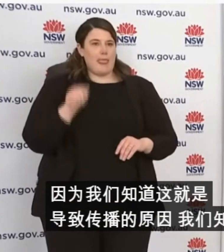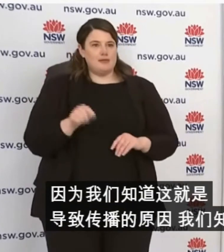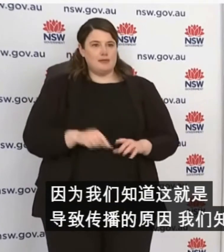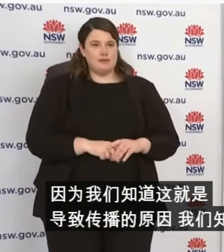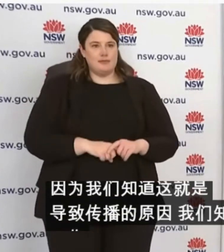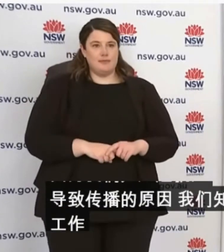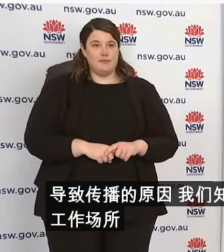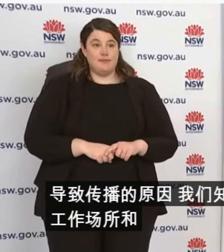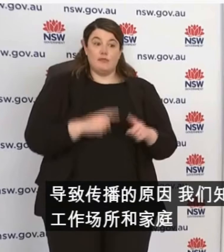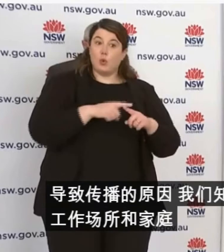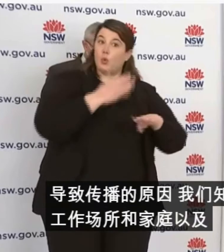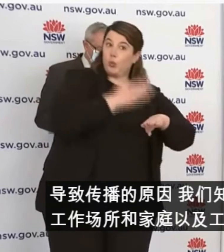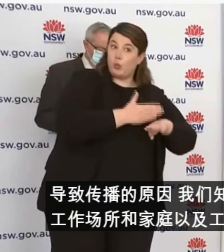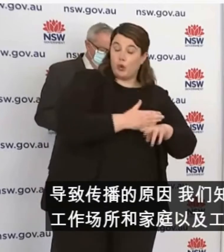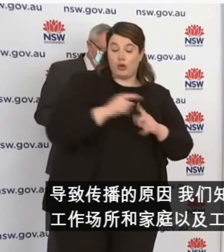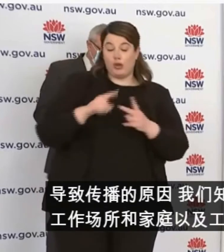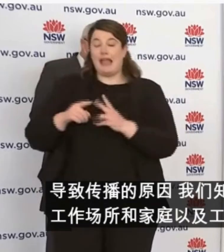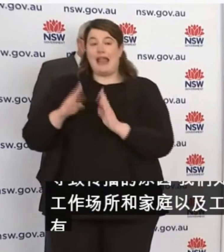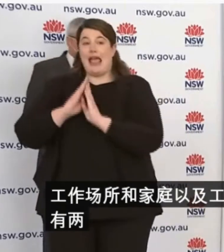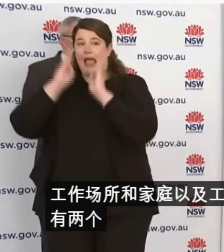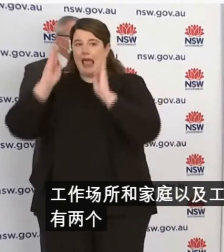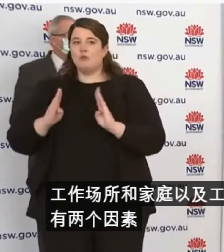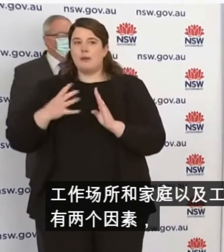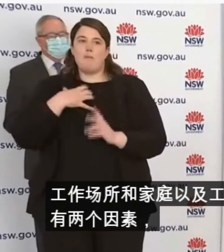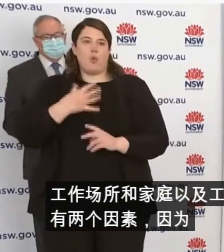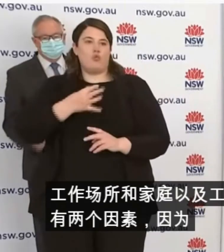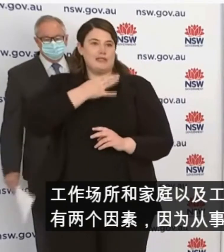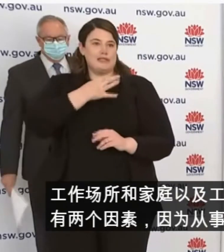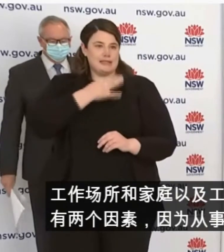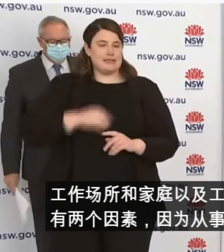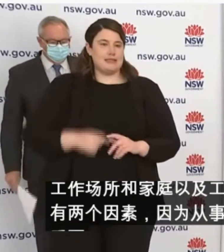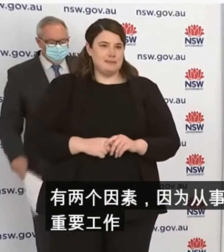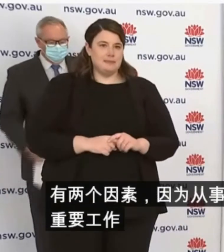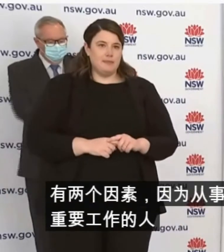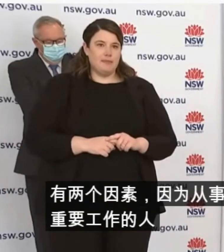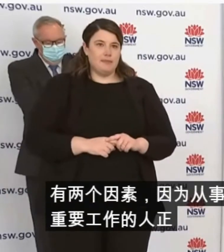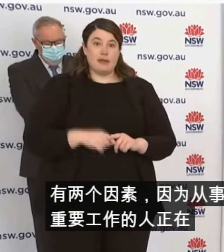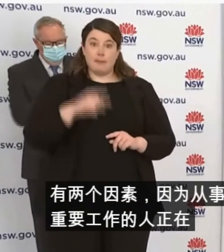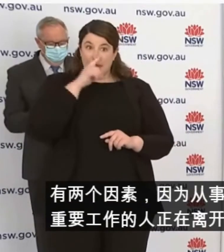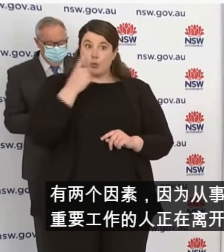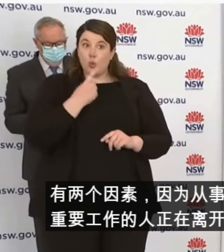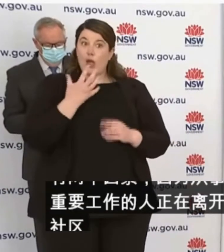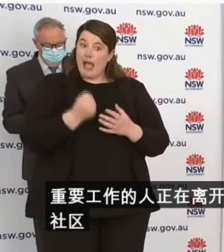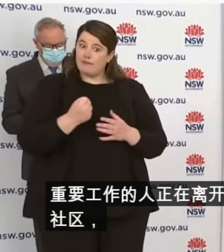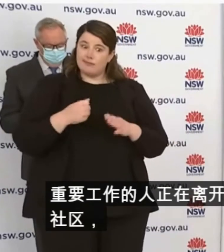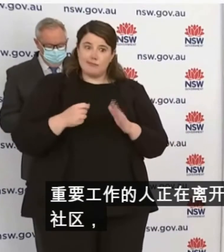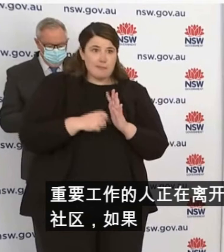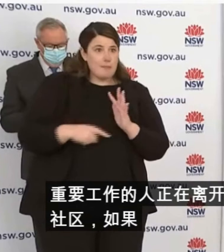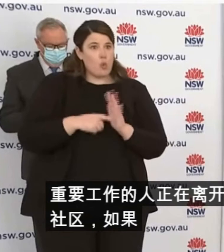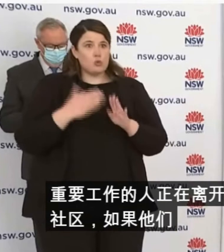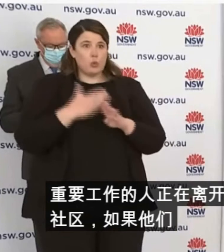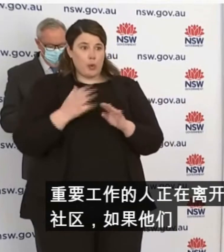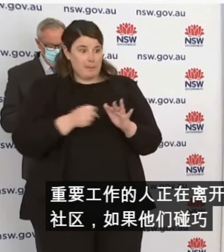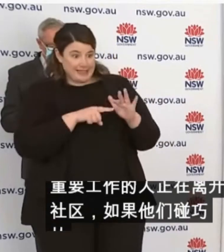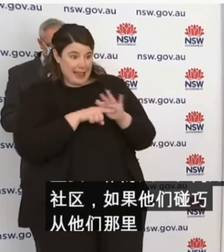factors. Workplaces and households. And workplaces are because people with essential jobs, with critical jobs, are leaving those communities. And